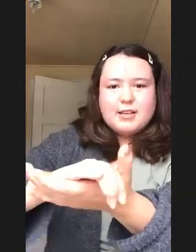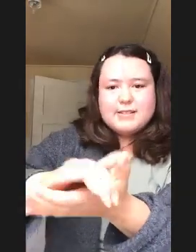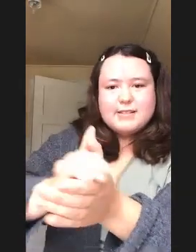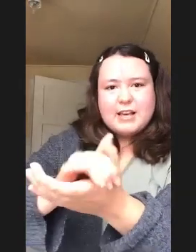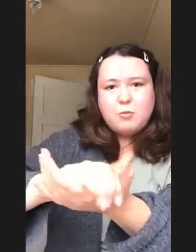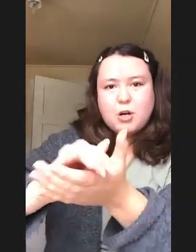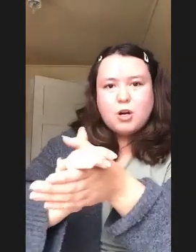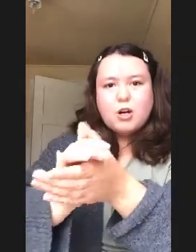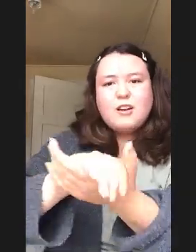it, hamburger.